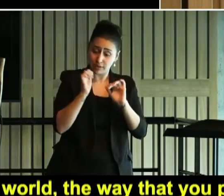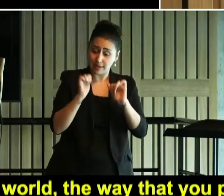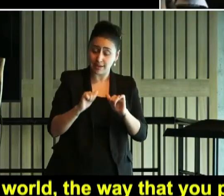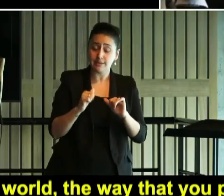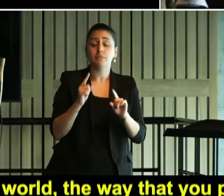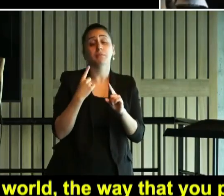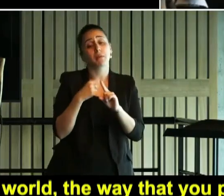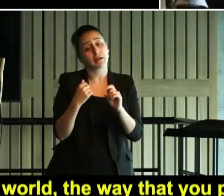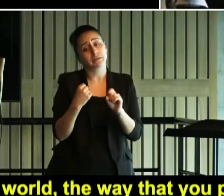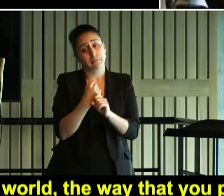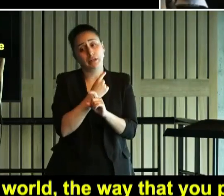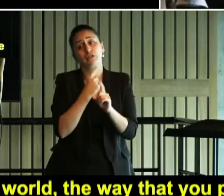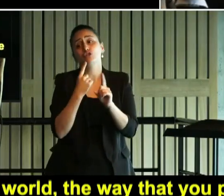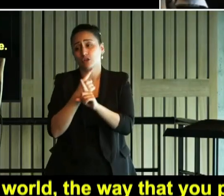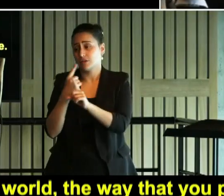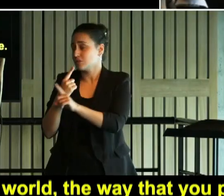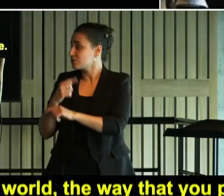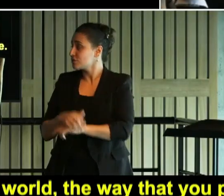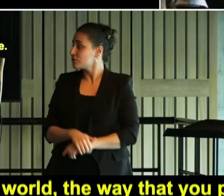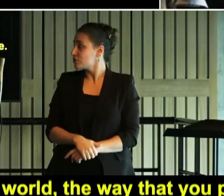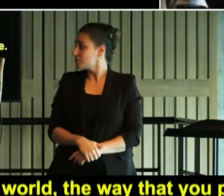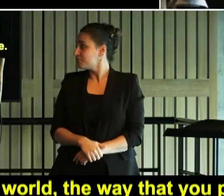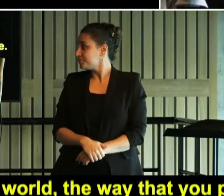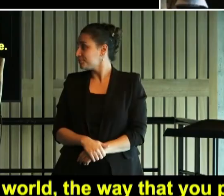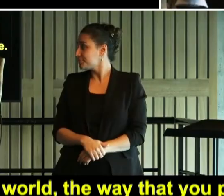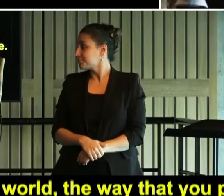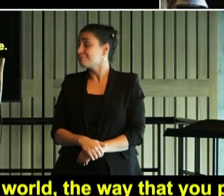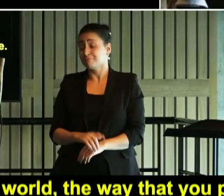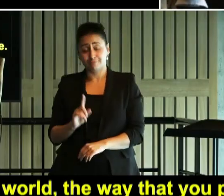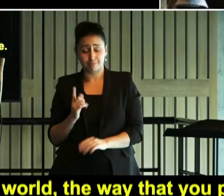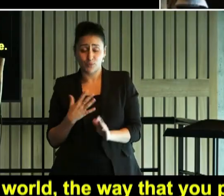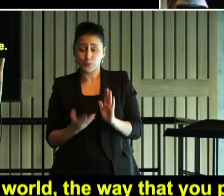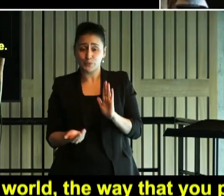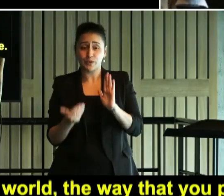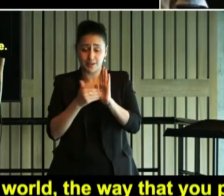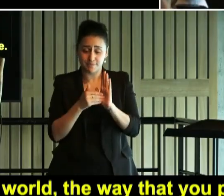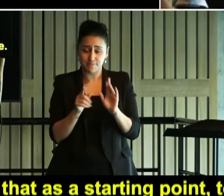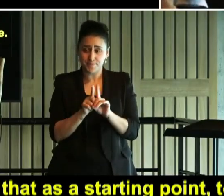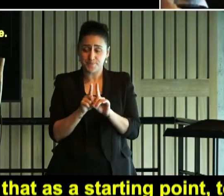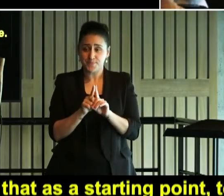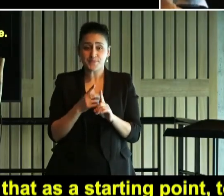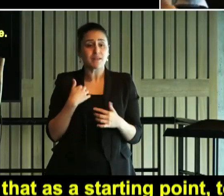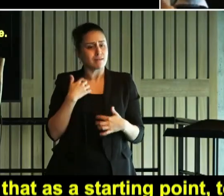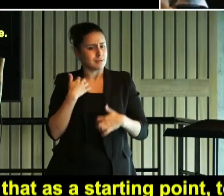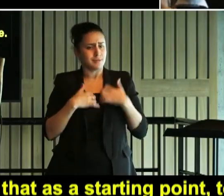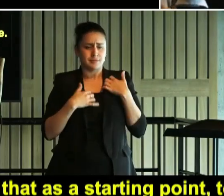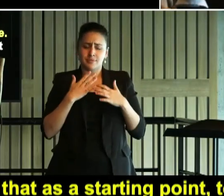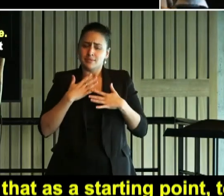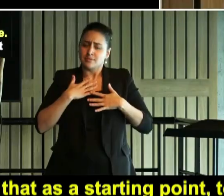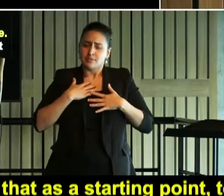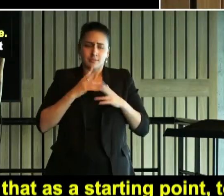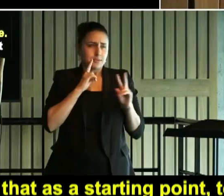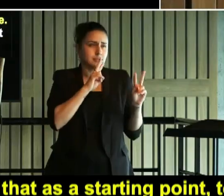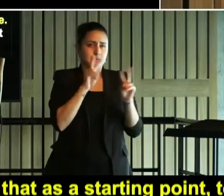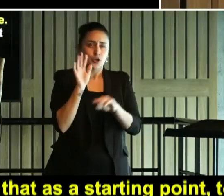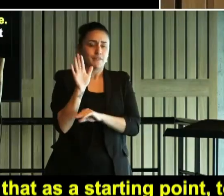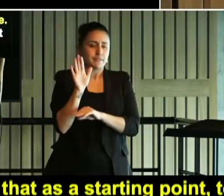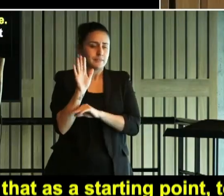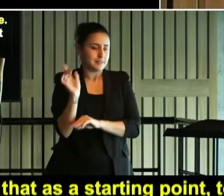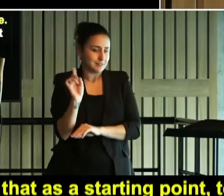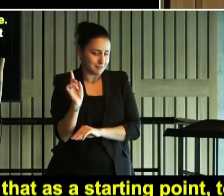change. I just wanted to add something that is exciting seeing overseas